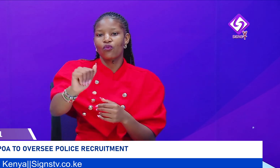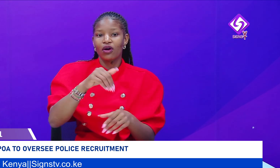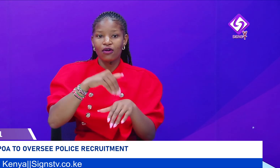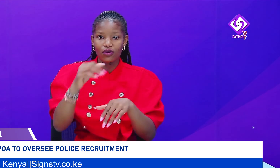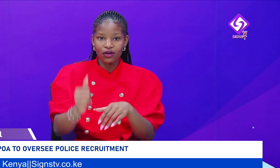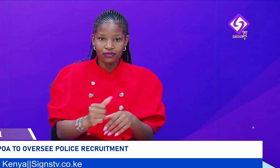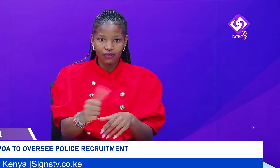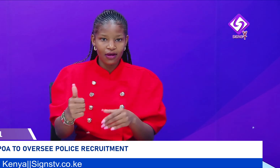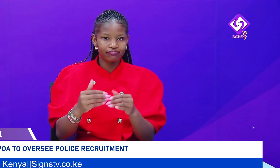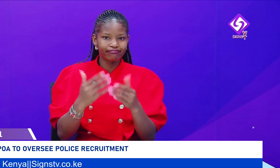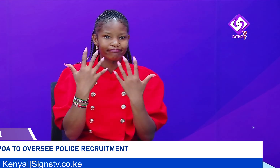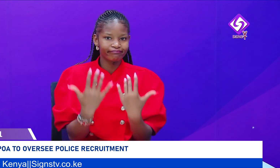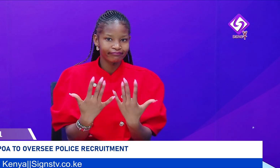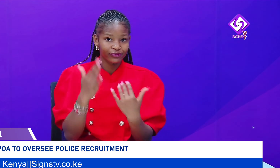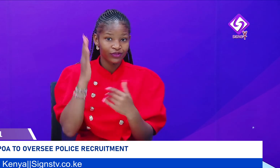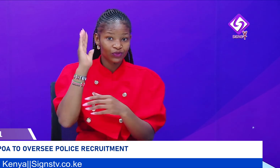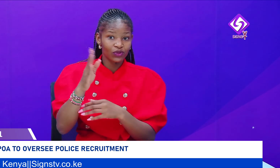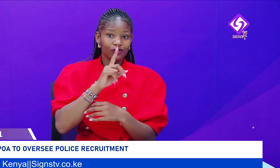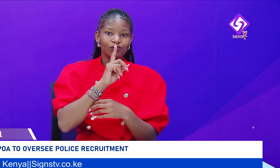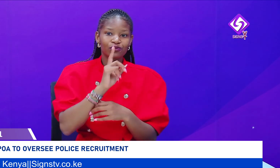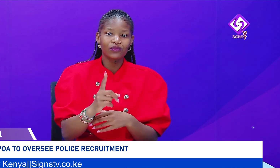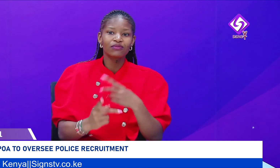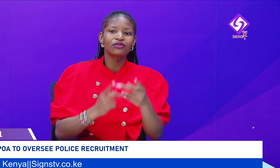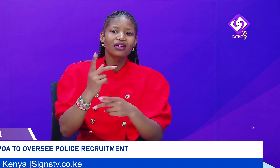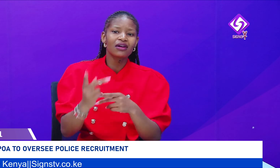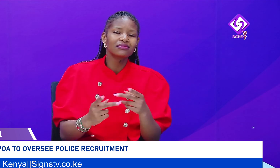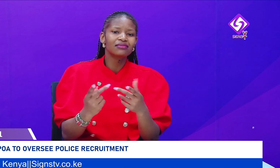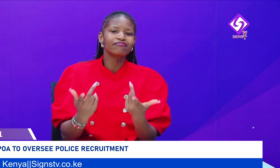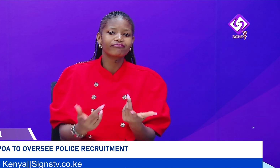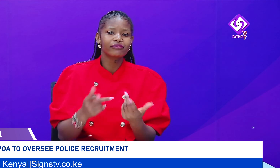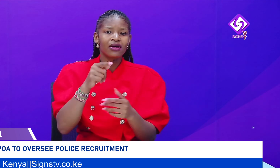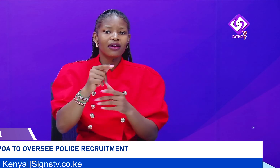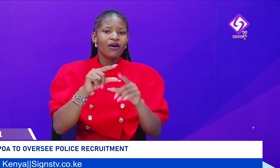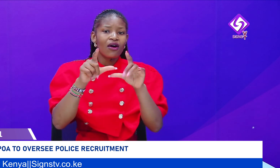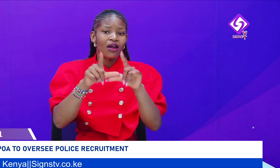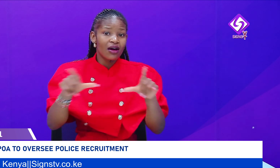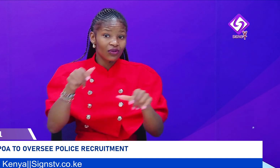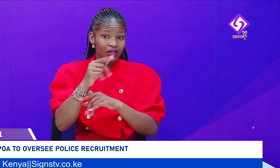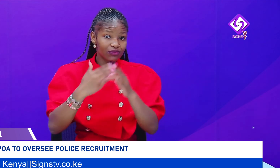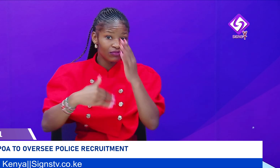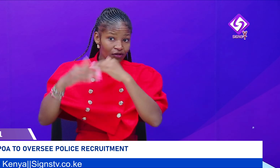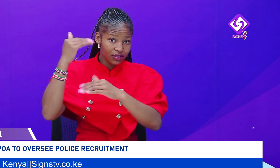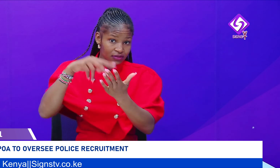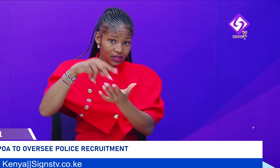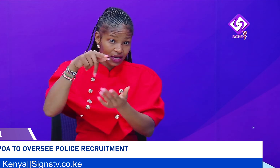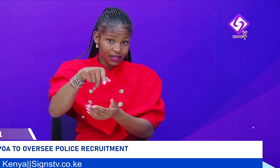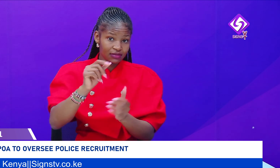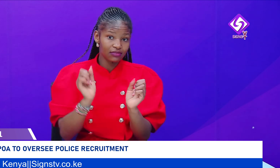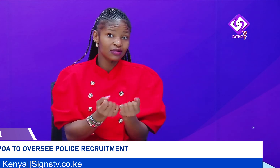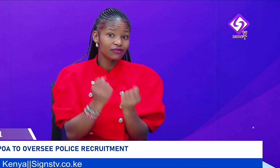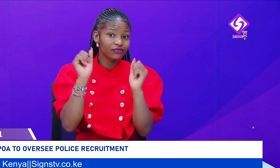IPOA, on the other hand, will ensure the process adheres to legal and professional